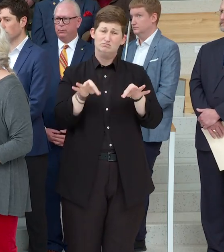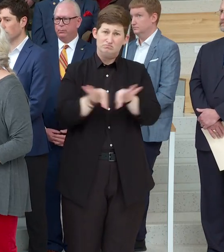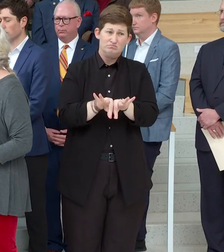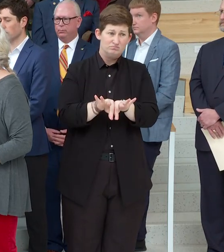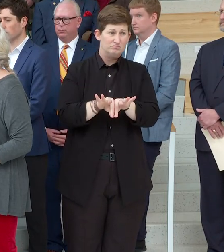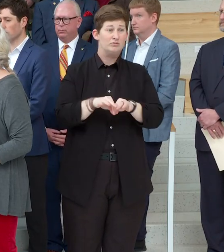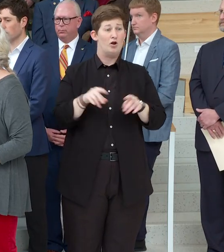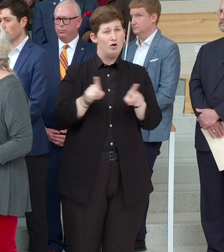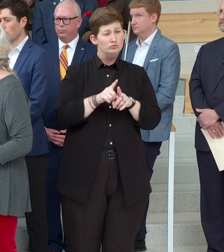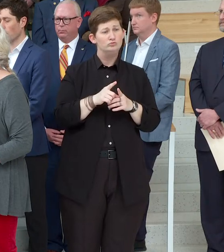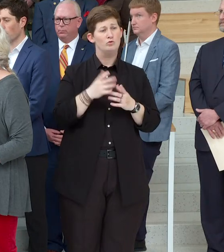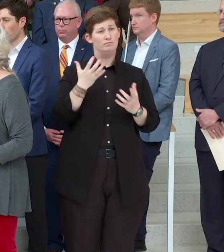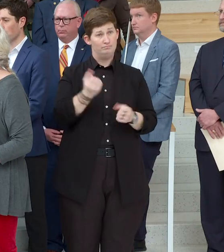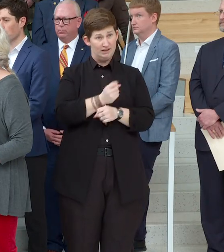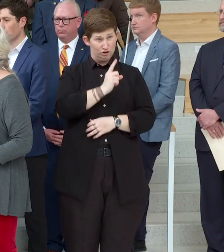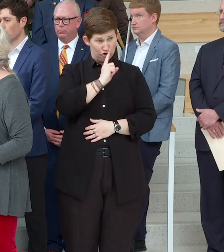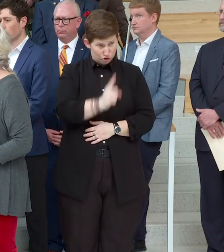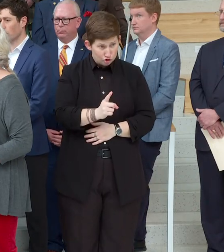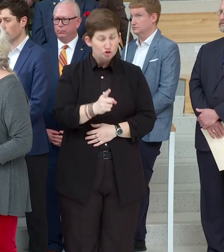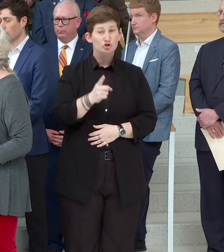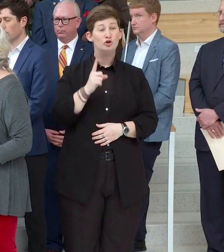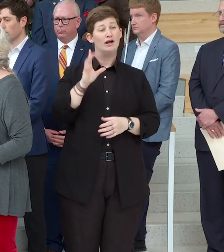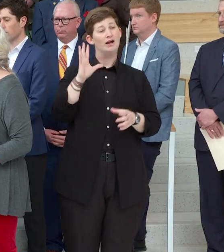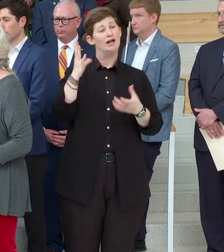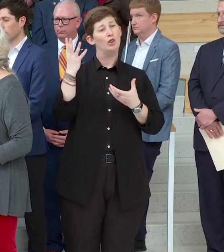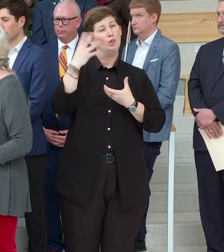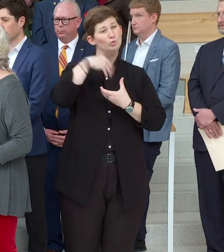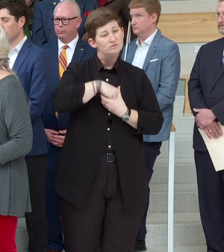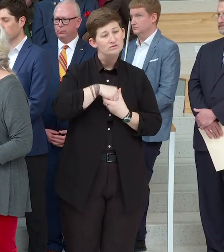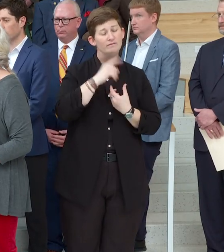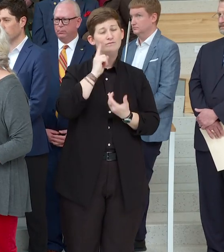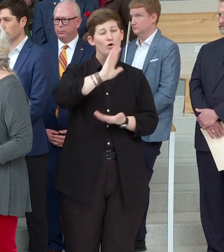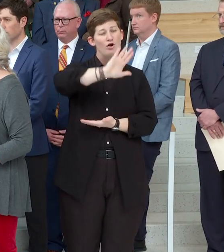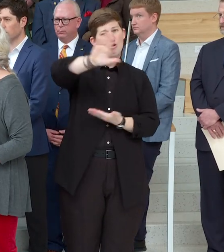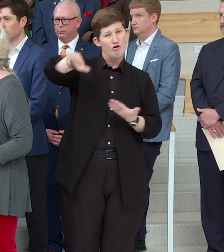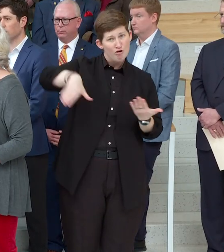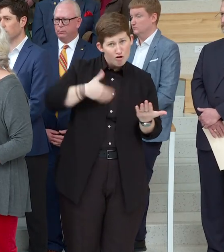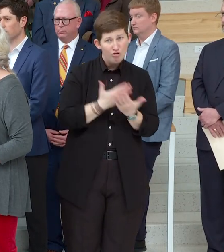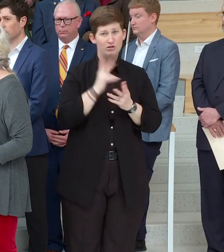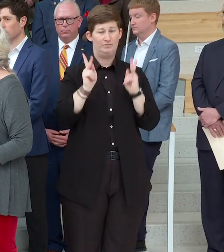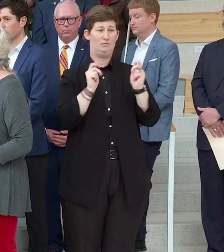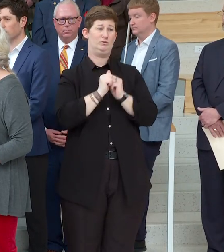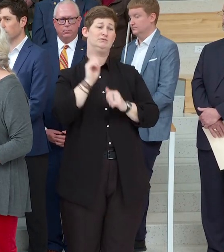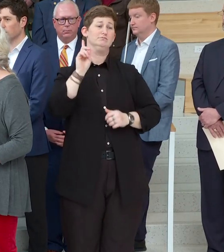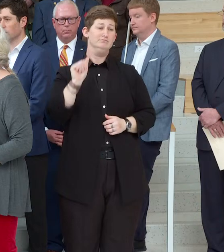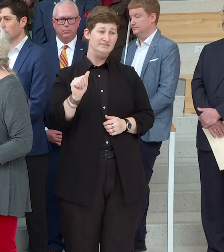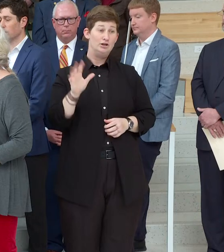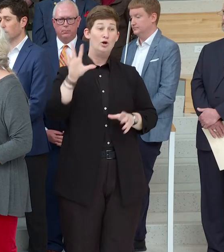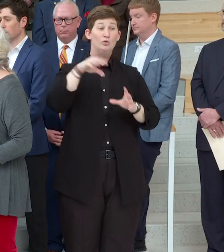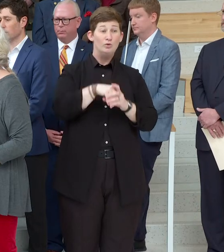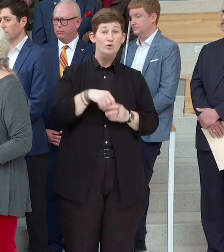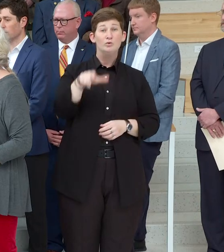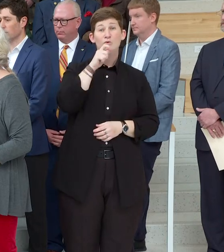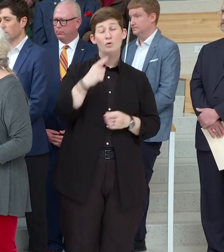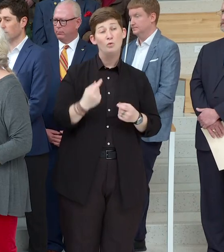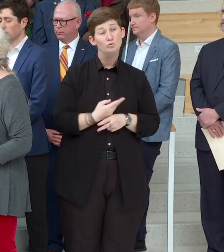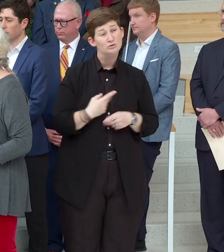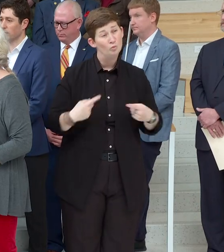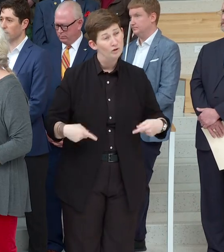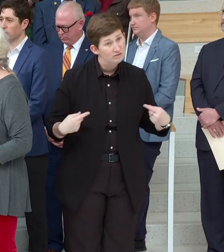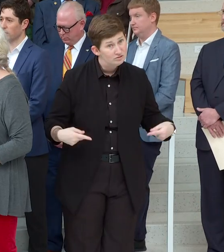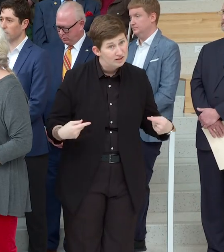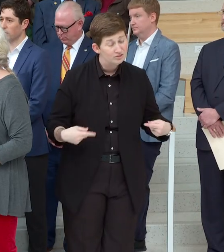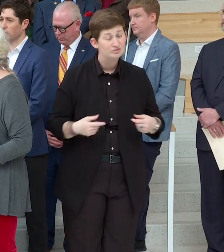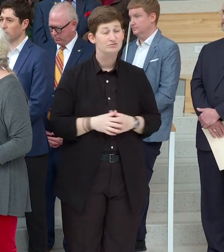to ensure they are inclusive for all people with disabilities, including those who use wheelchairs. As a